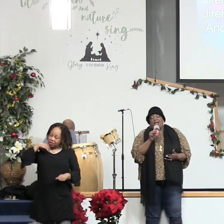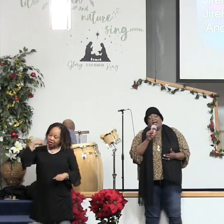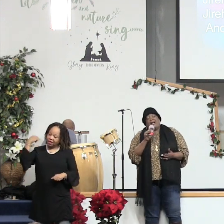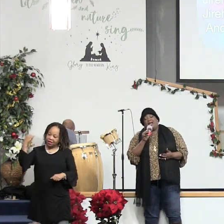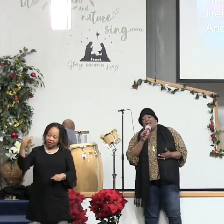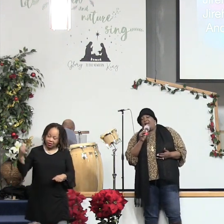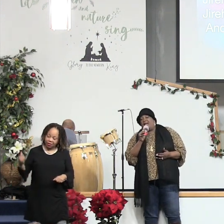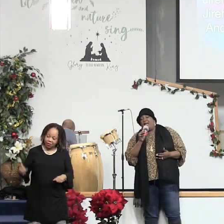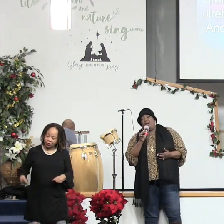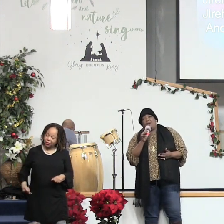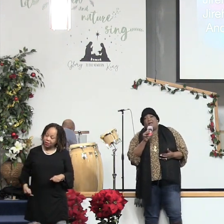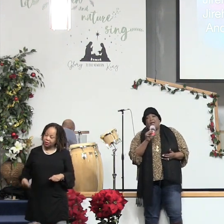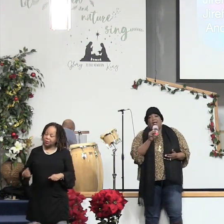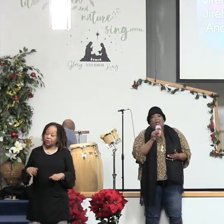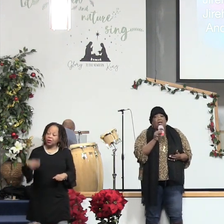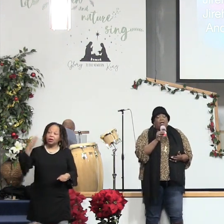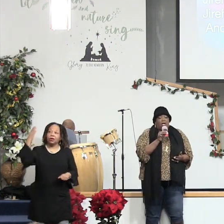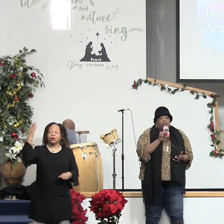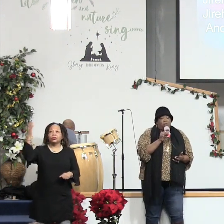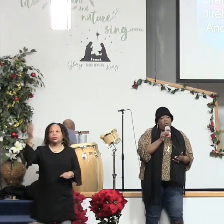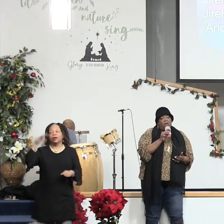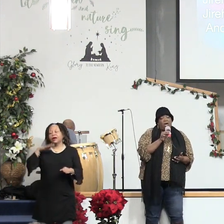enough.